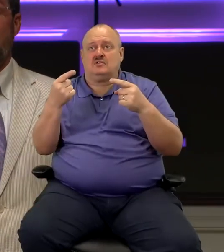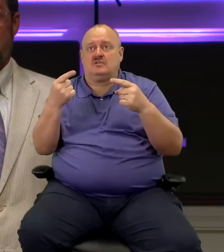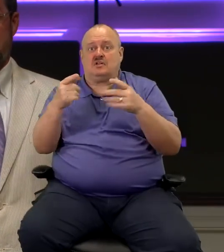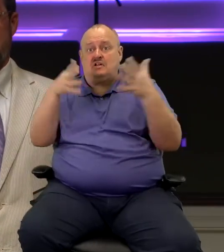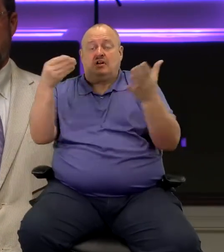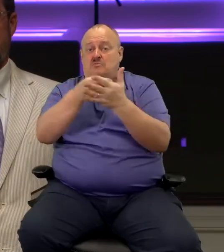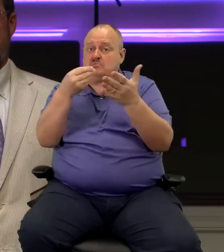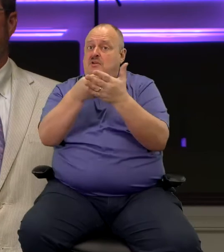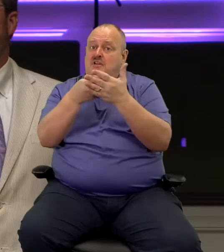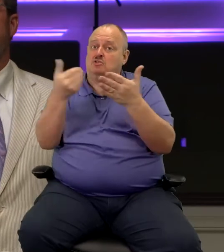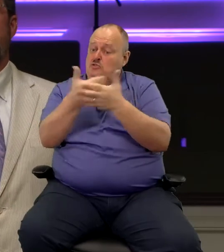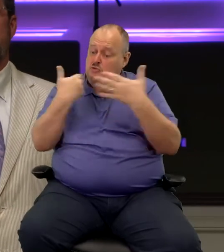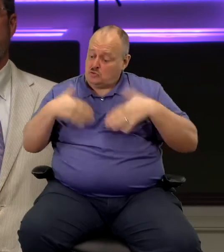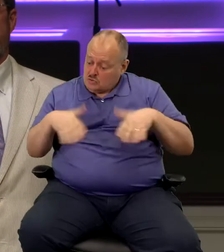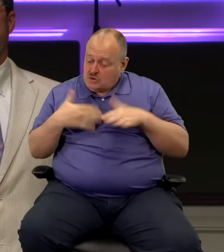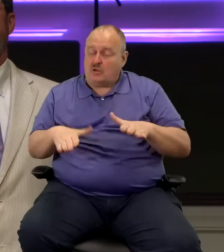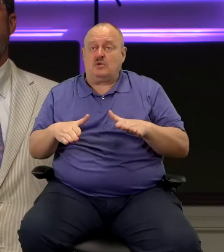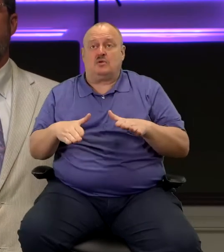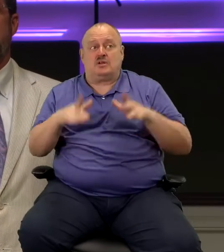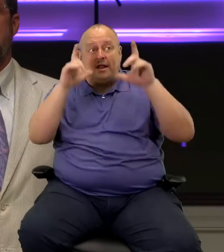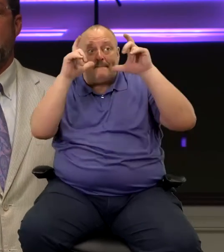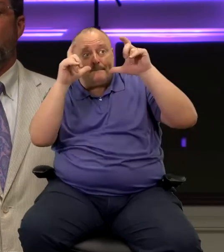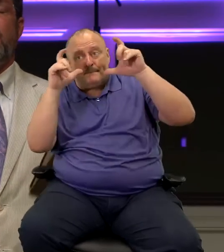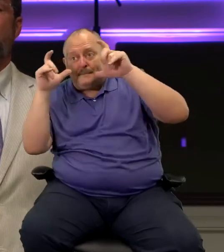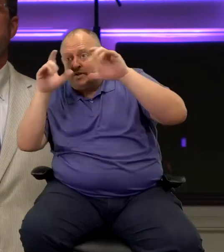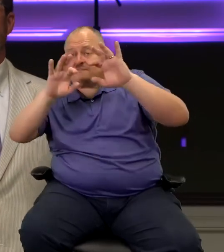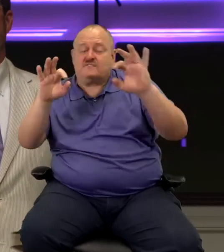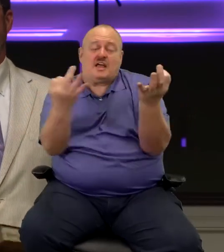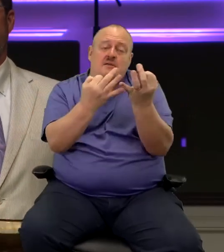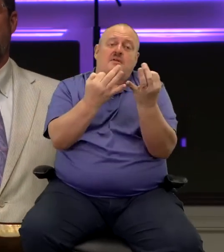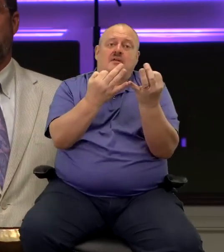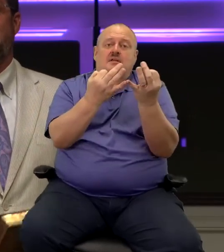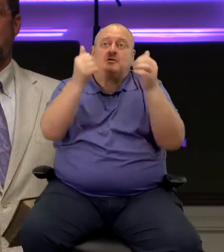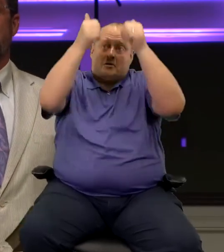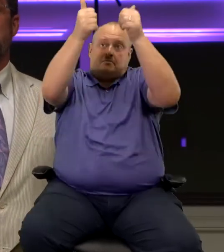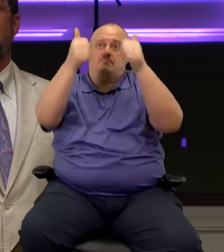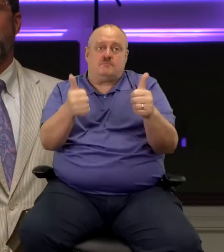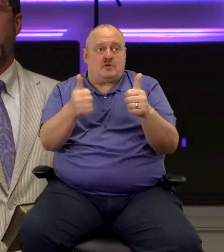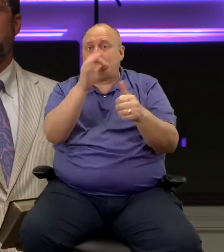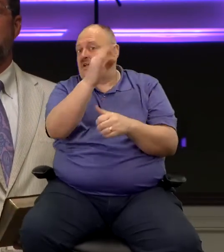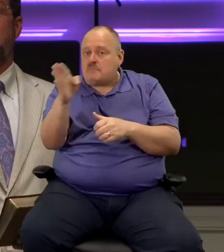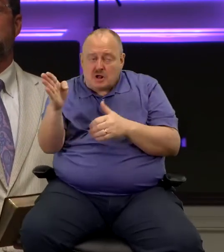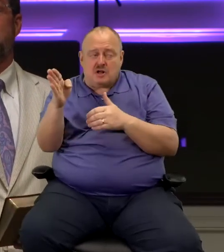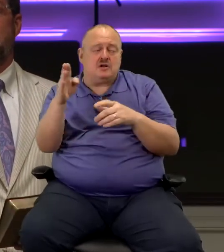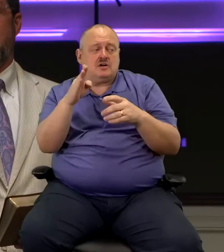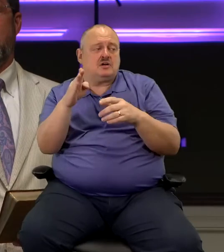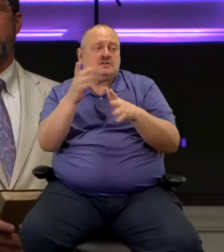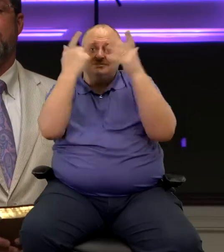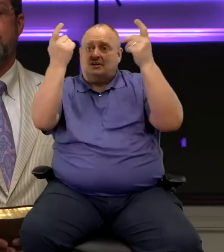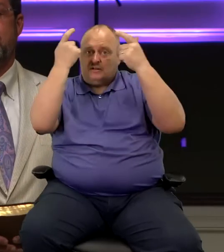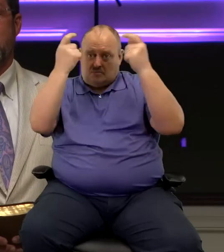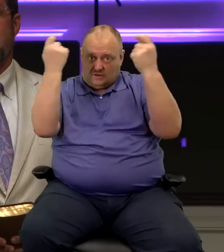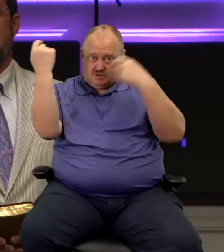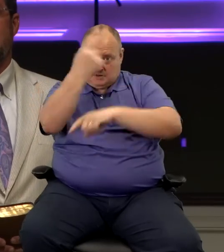new clothes. We'll take pictures as families. We'll post them on social media to celebrate this